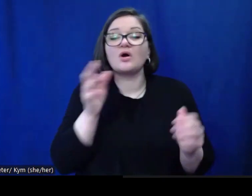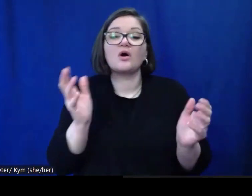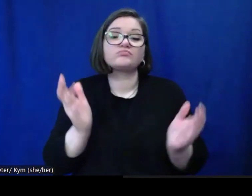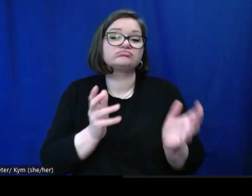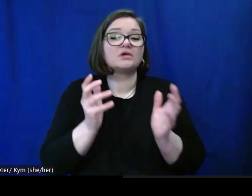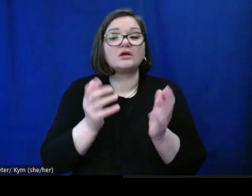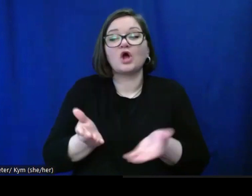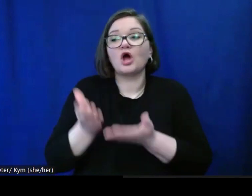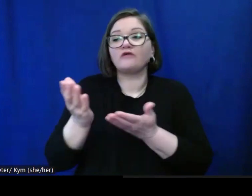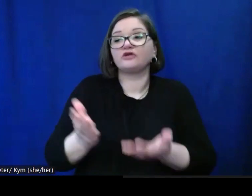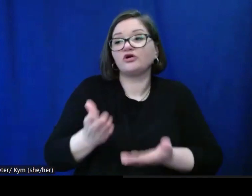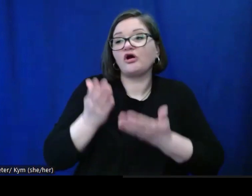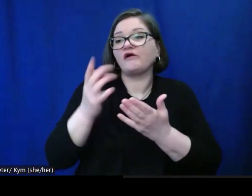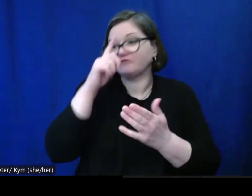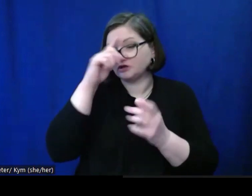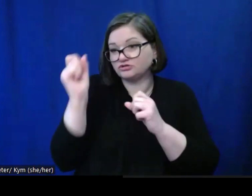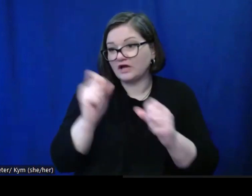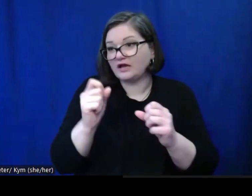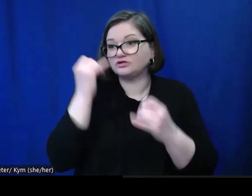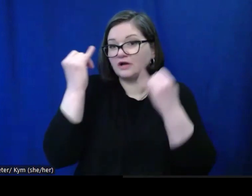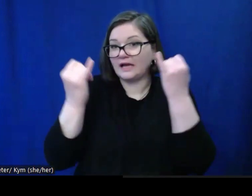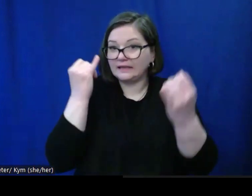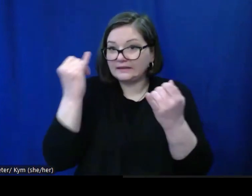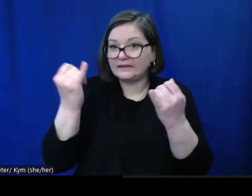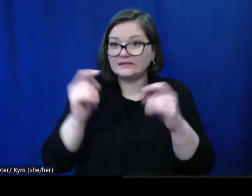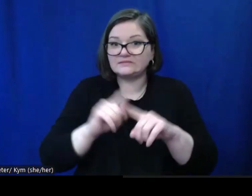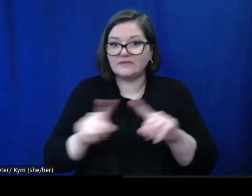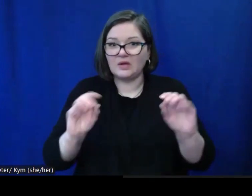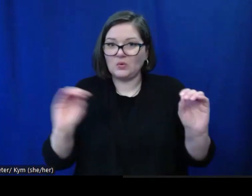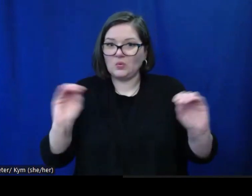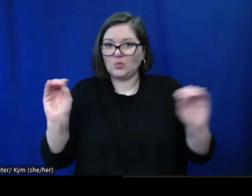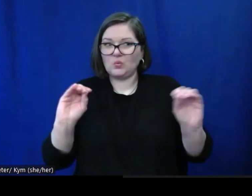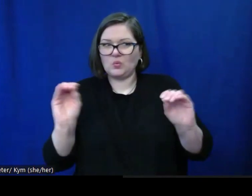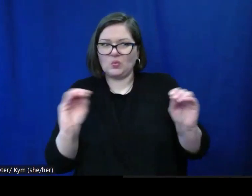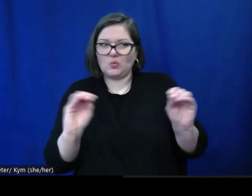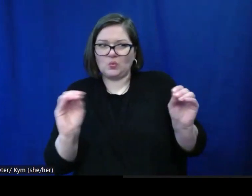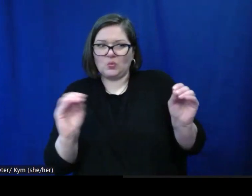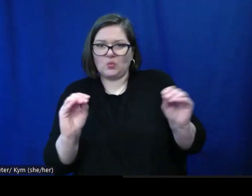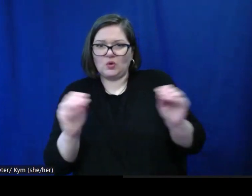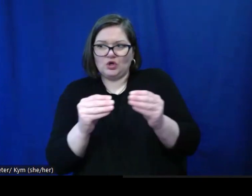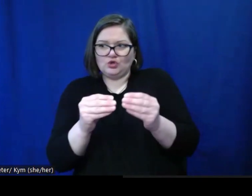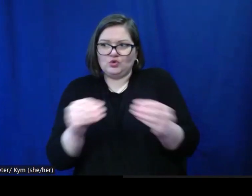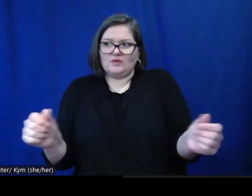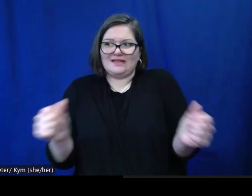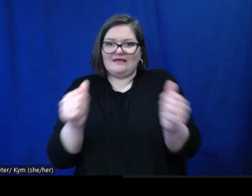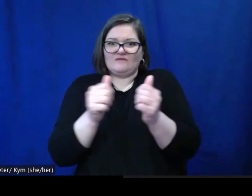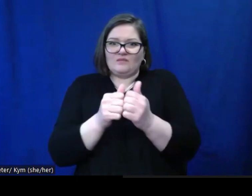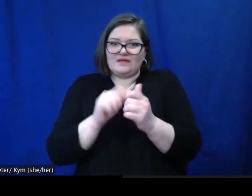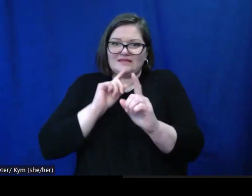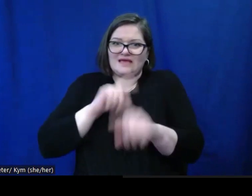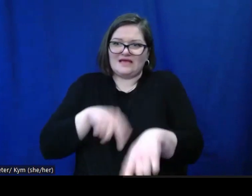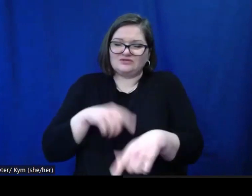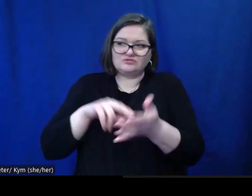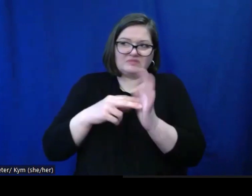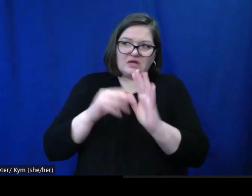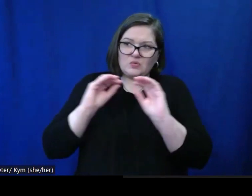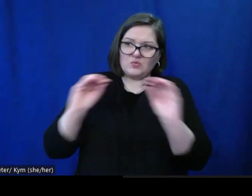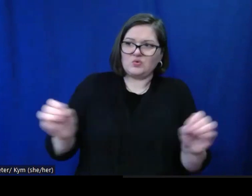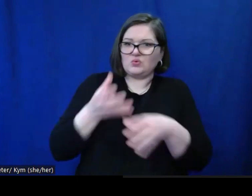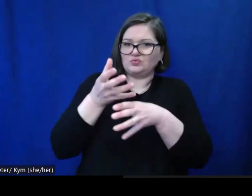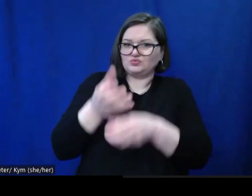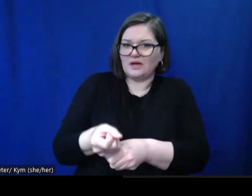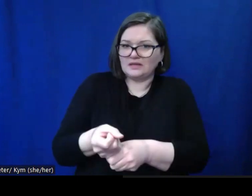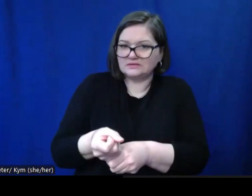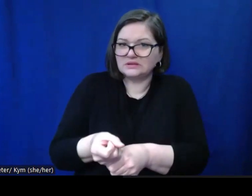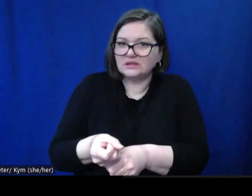offering strategies or ideas, and there's like no relief with that parent's answers. Again, that trust. A lot of